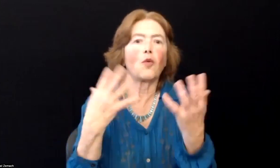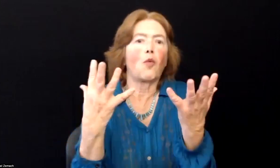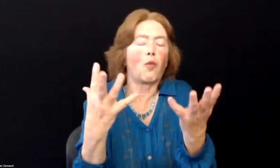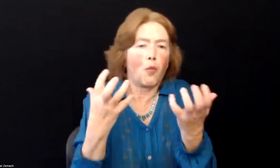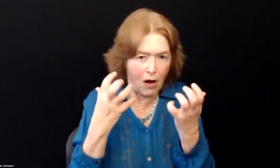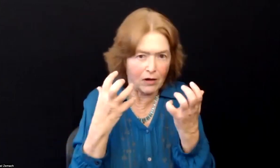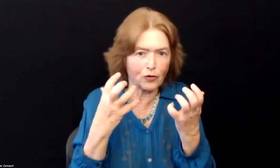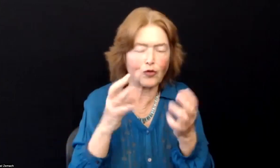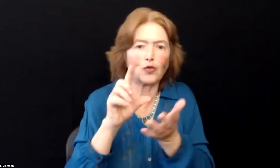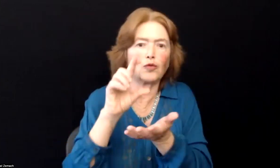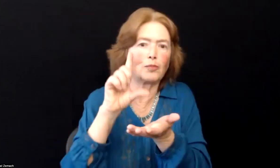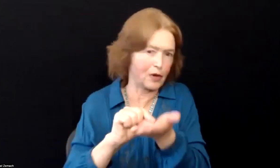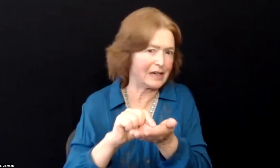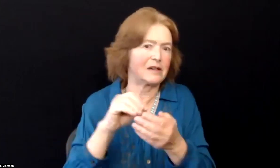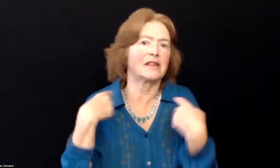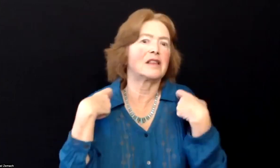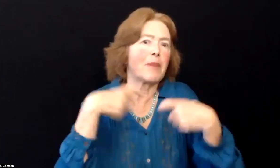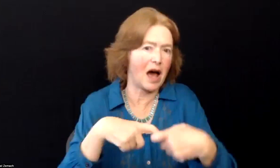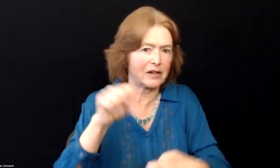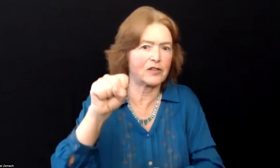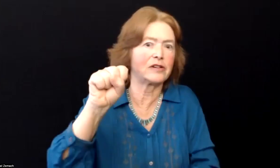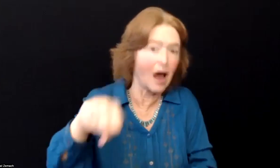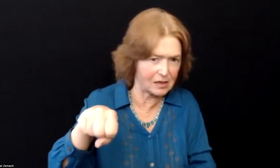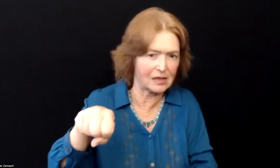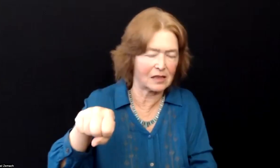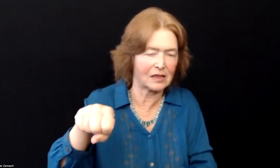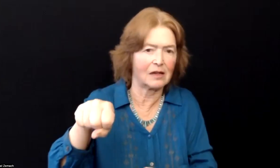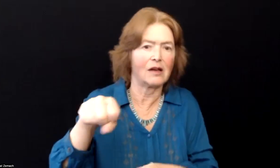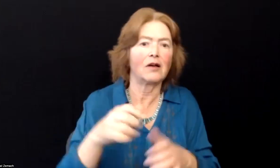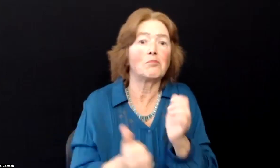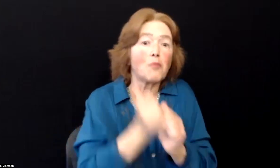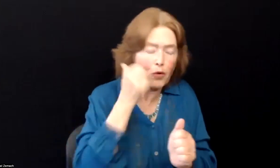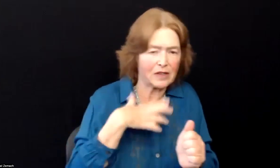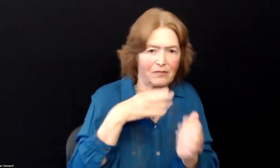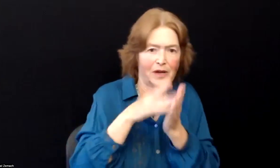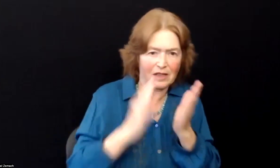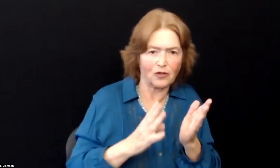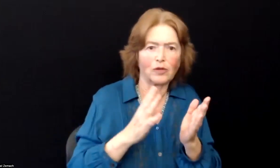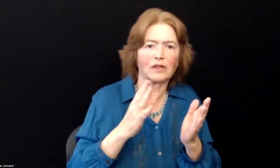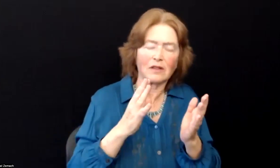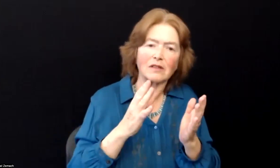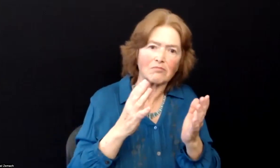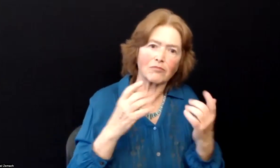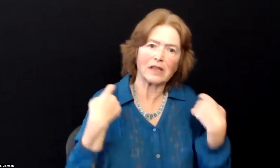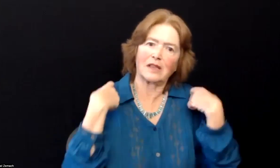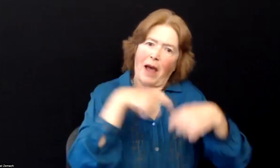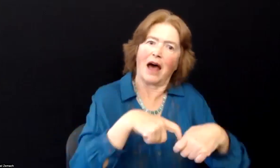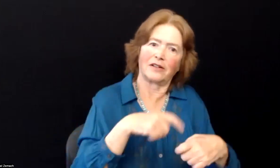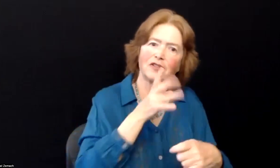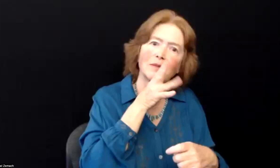definitely. I want this to be printed in Spanish. Most of my students were